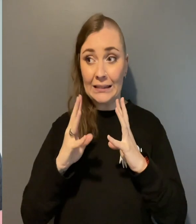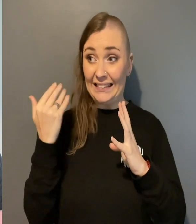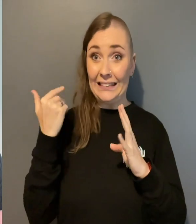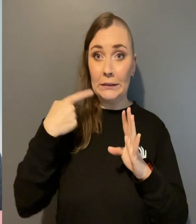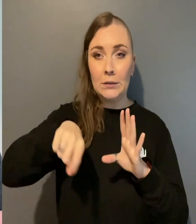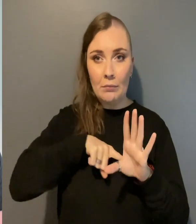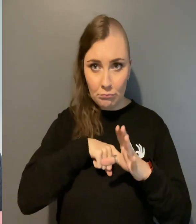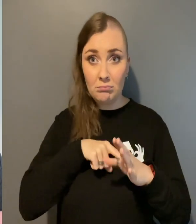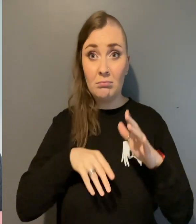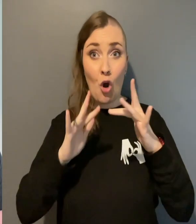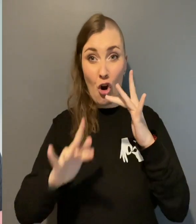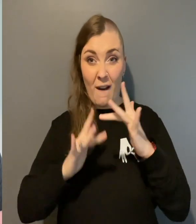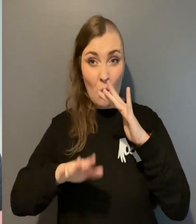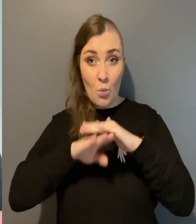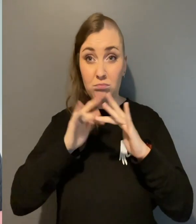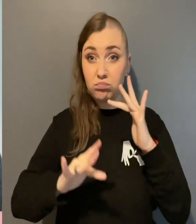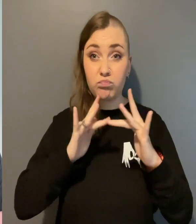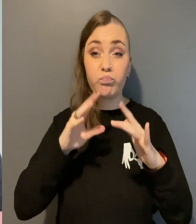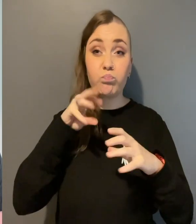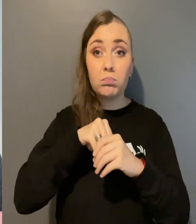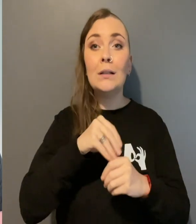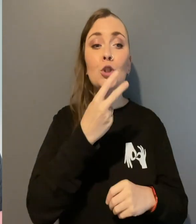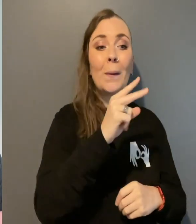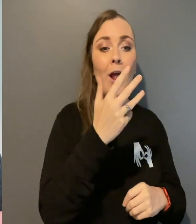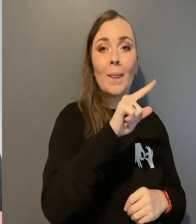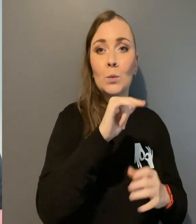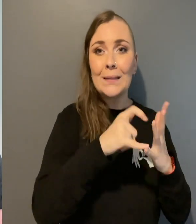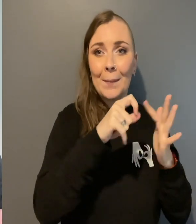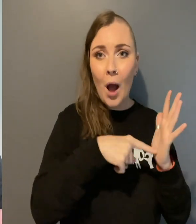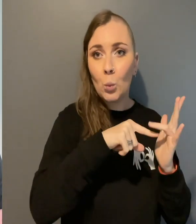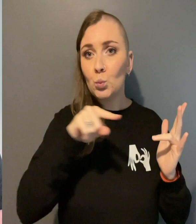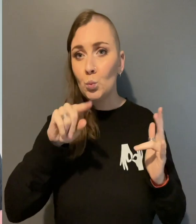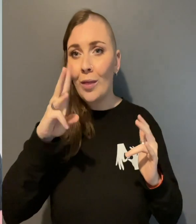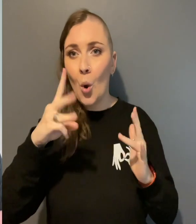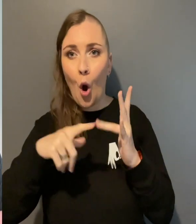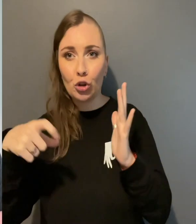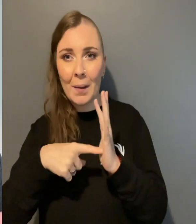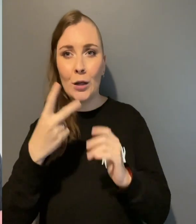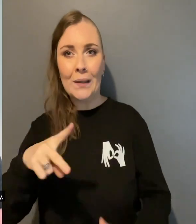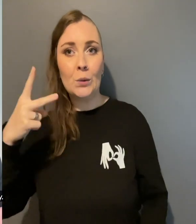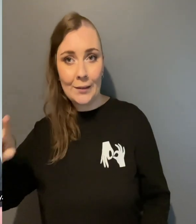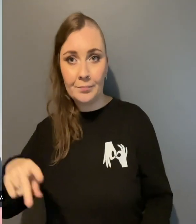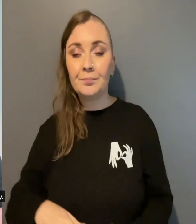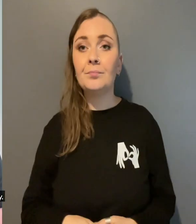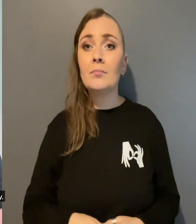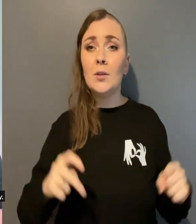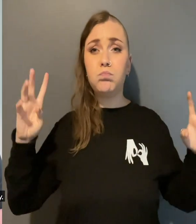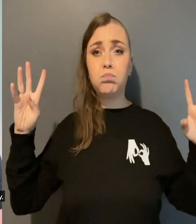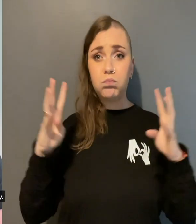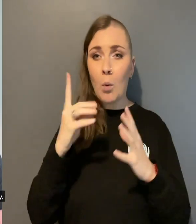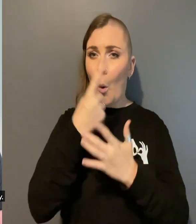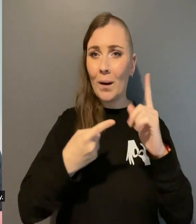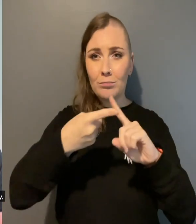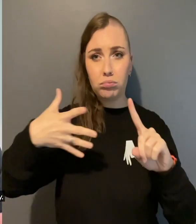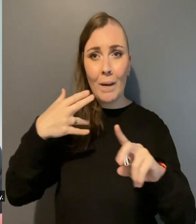taking place entirely online the summit took place between the 29th of September and the 3rd of October 2020 the summit was exclusively